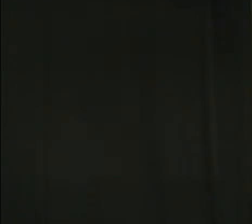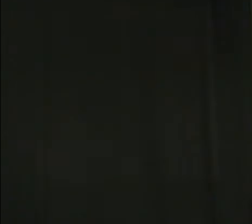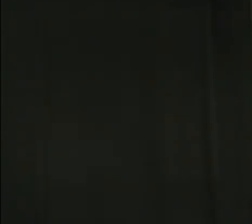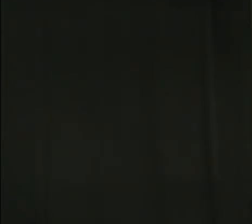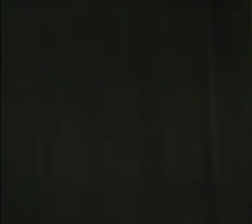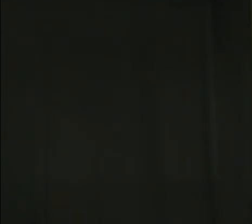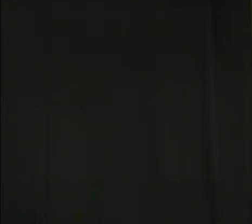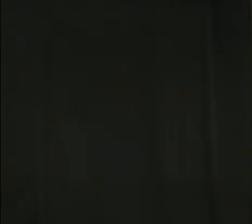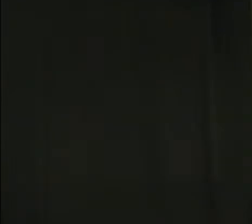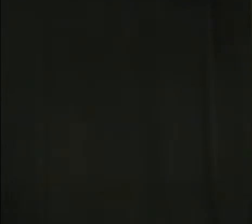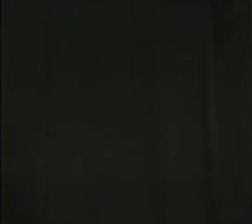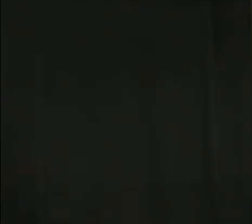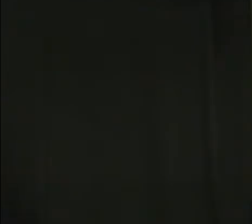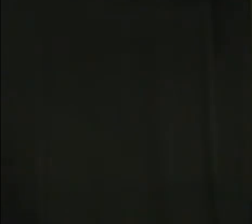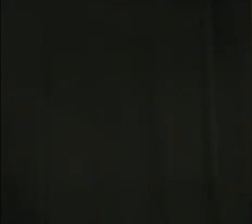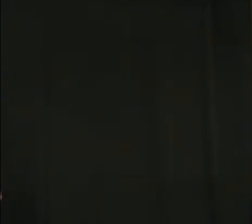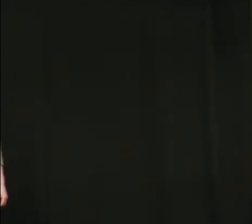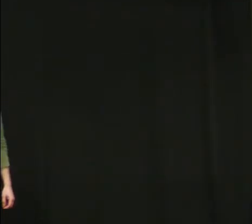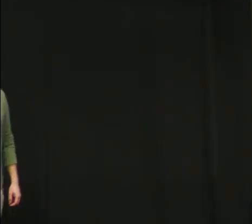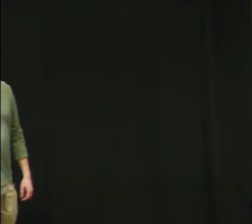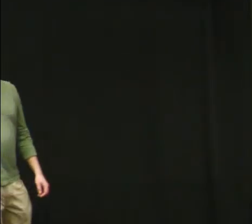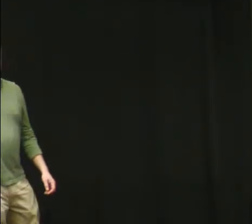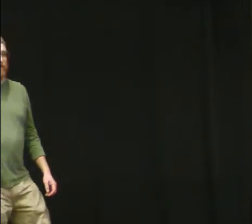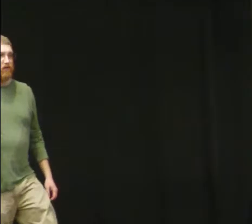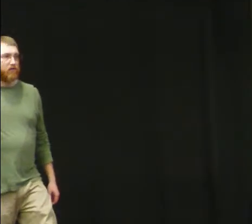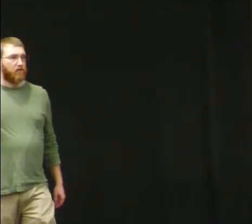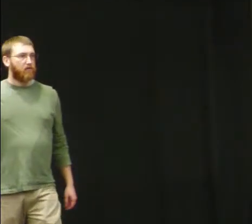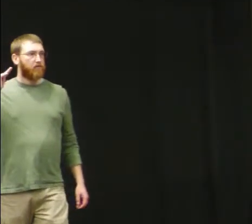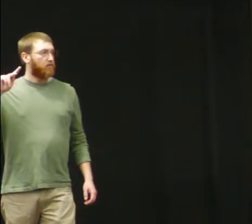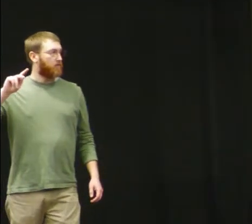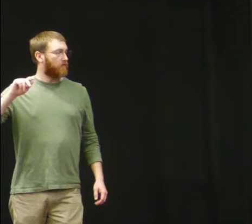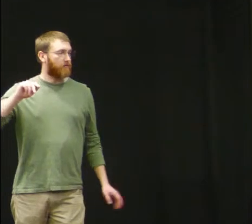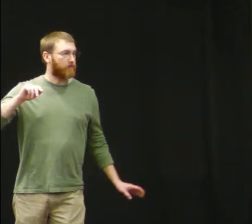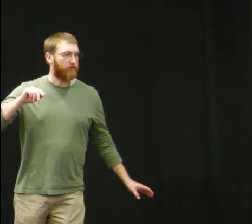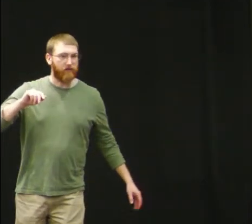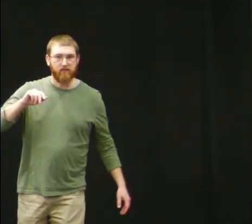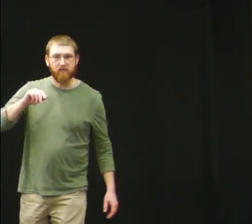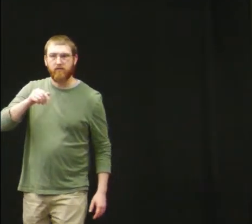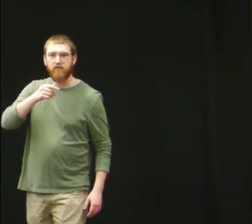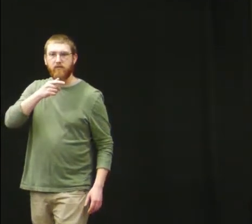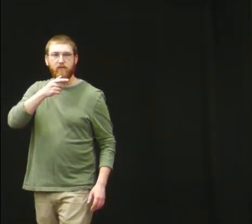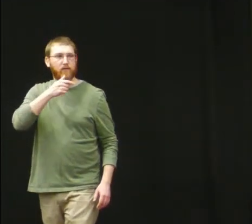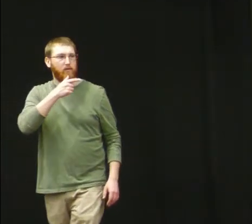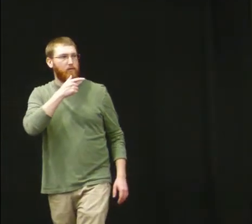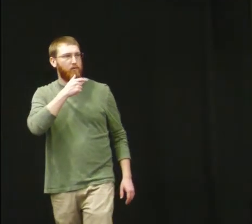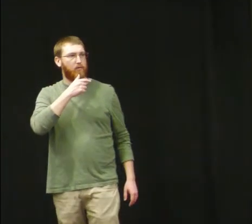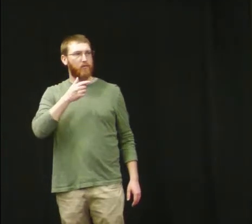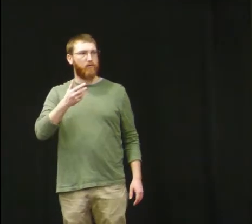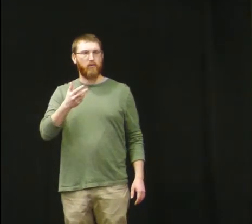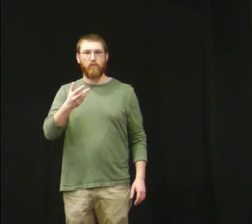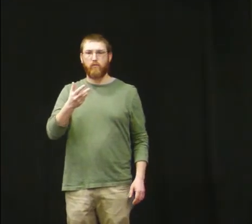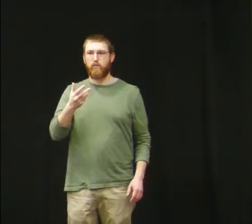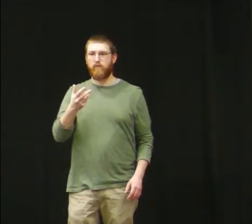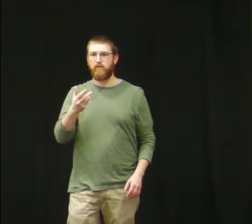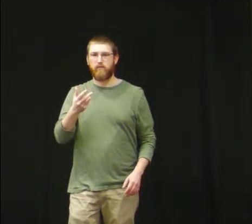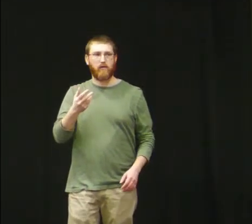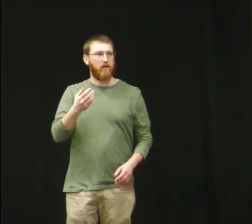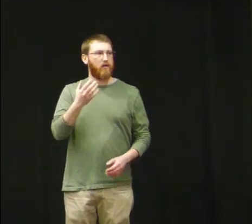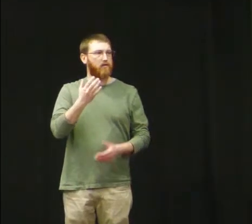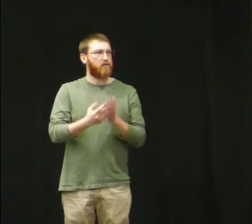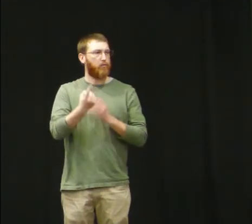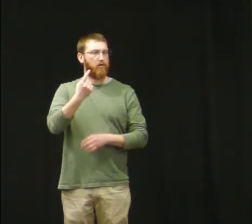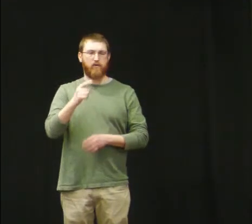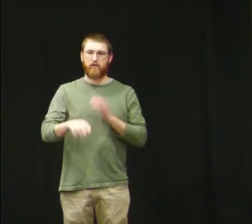Okay, so kind of finish up where you're at now. Would anybody like to talk about something that you found performance